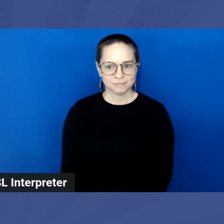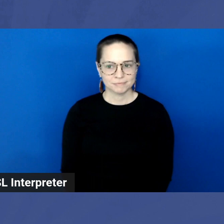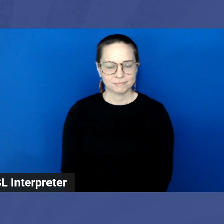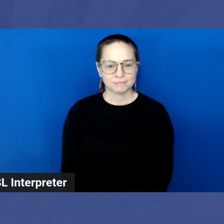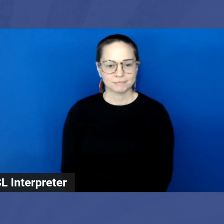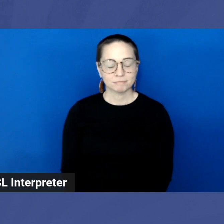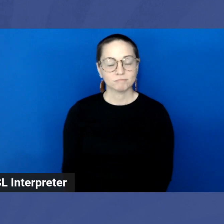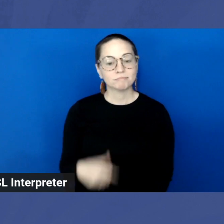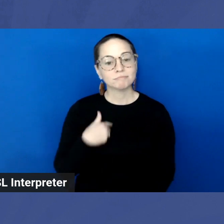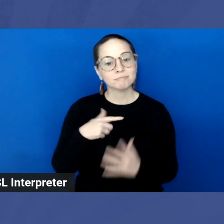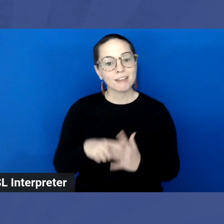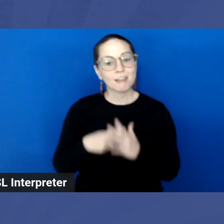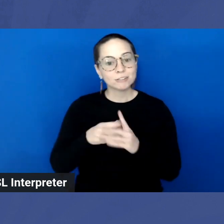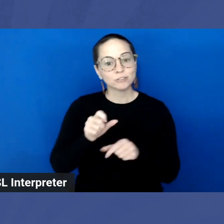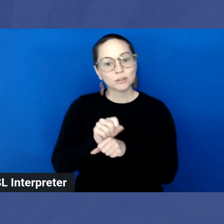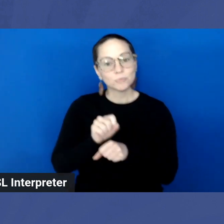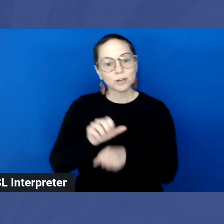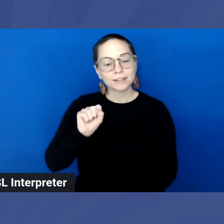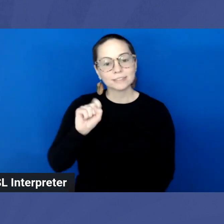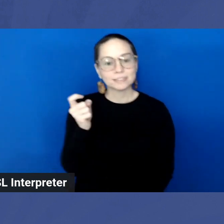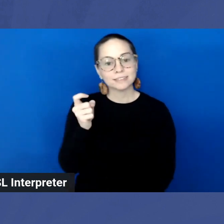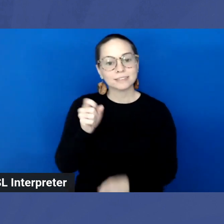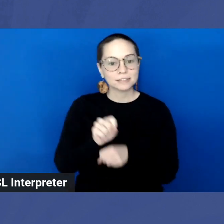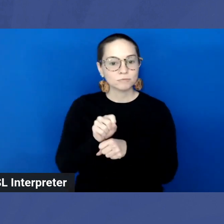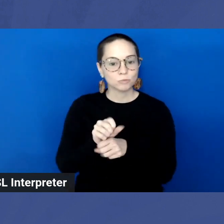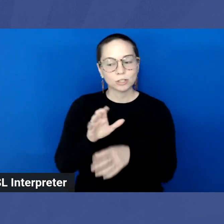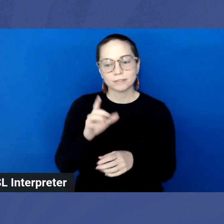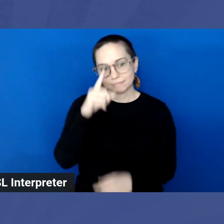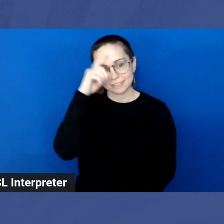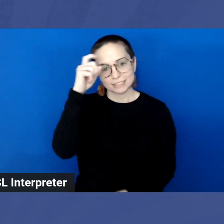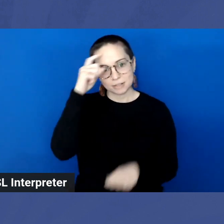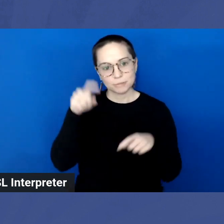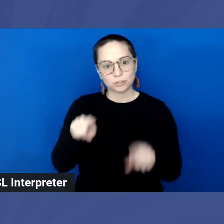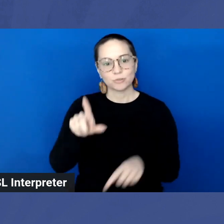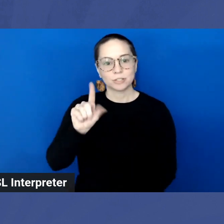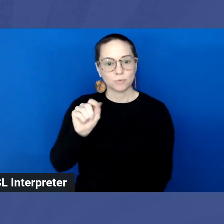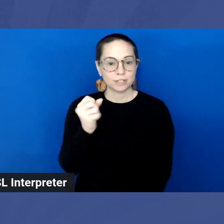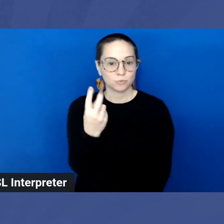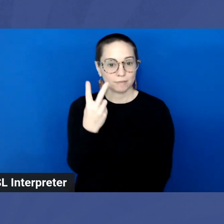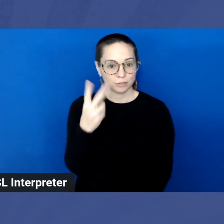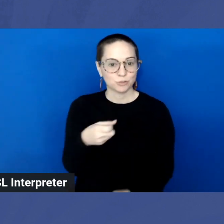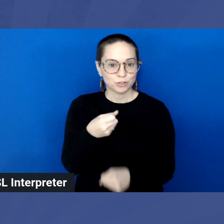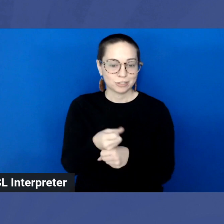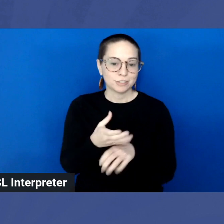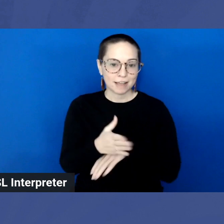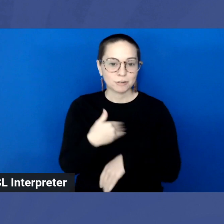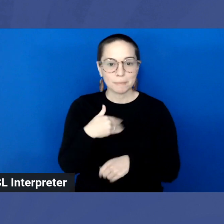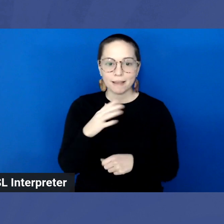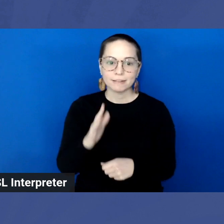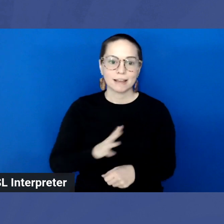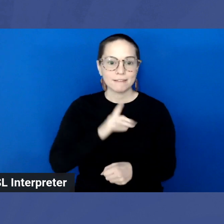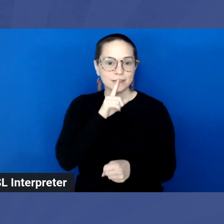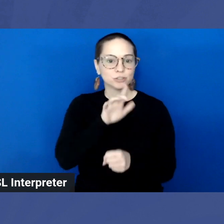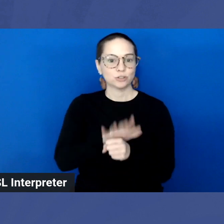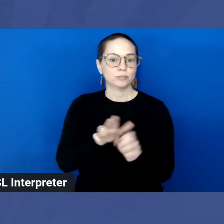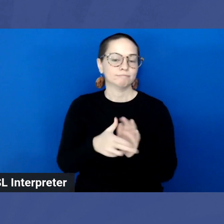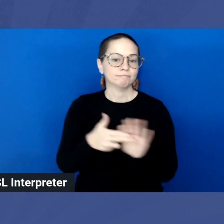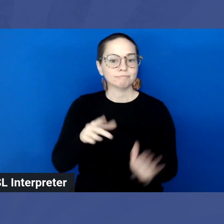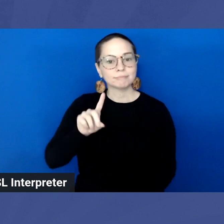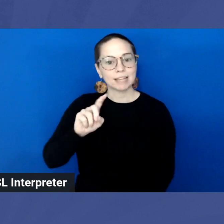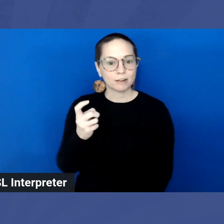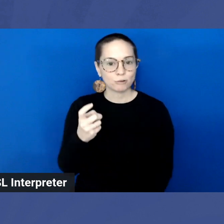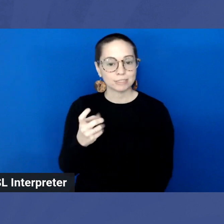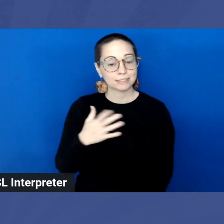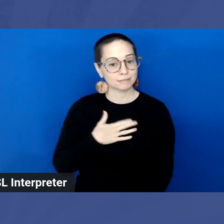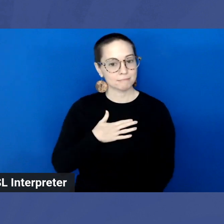I started working in the sex trade in the summer of 2012, about 2 years after my official diagnosis. In my time